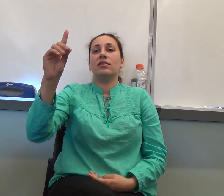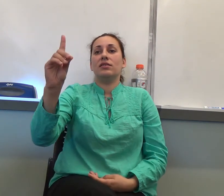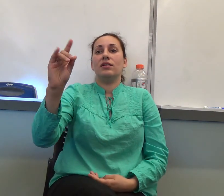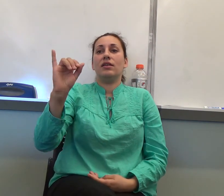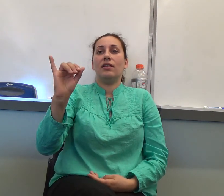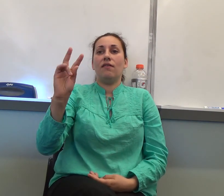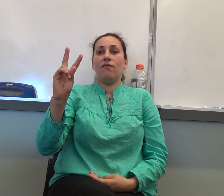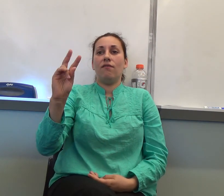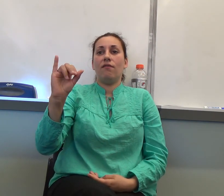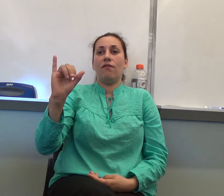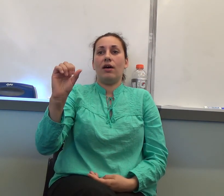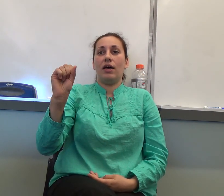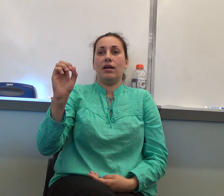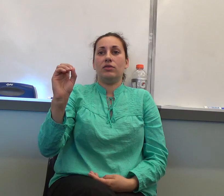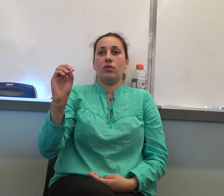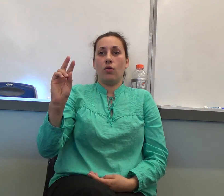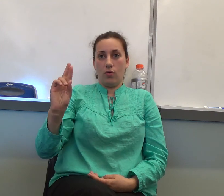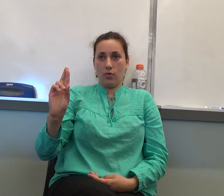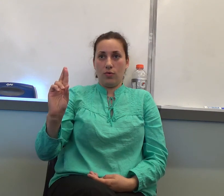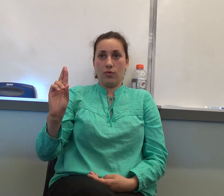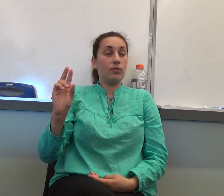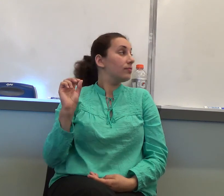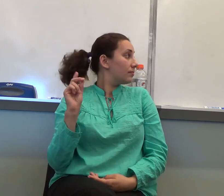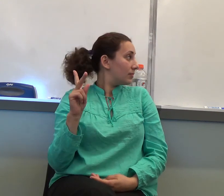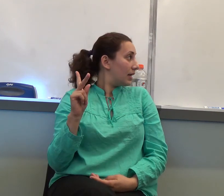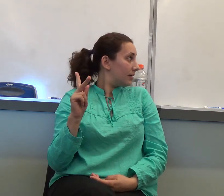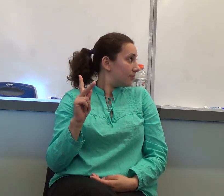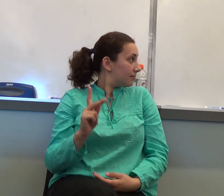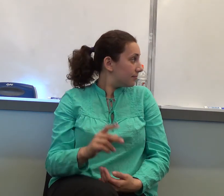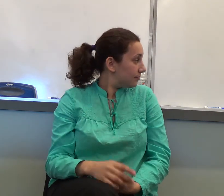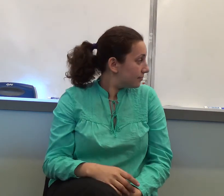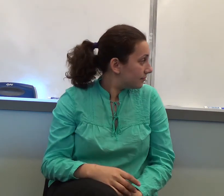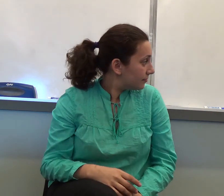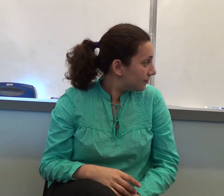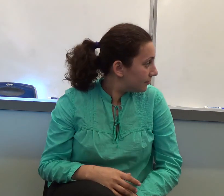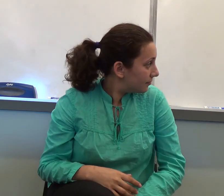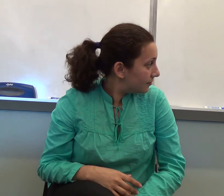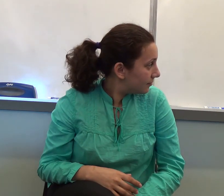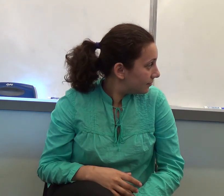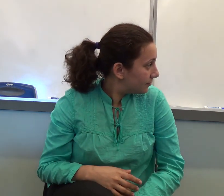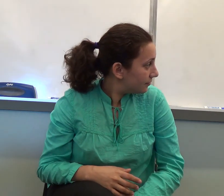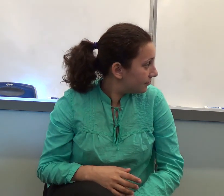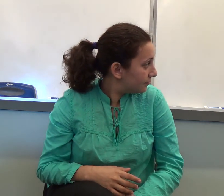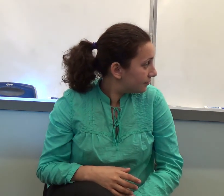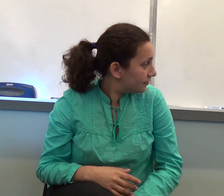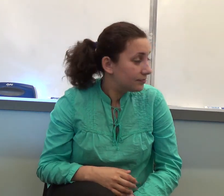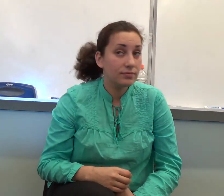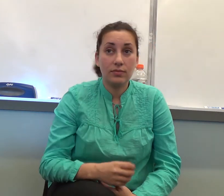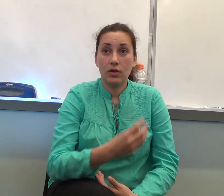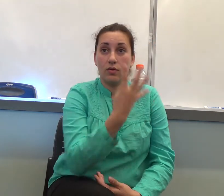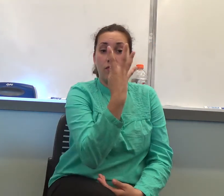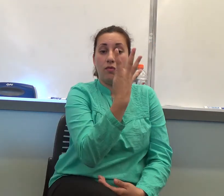We've learned we bring it straight up. There it goes, right up there. Okay, 4 into 35 would